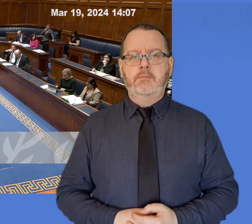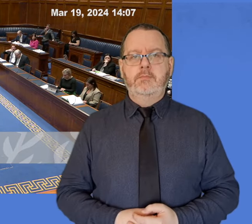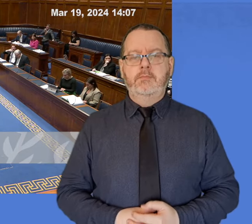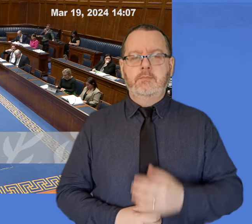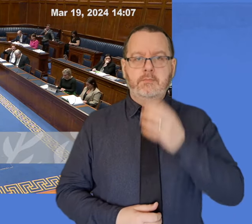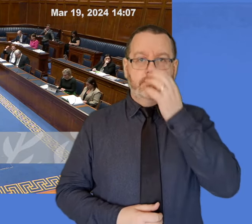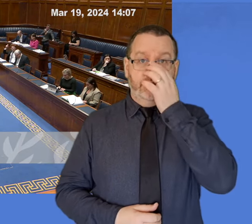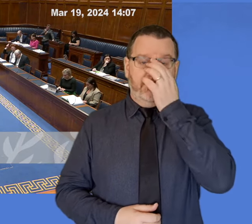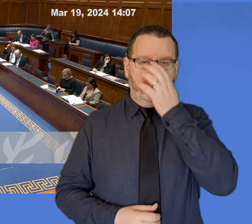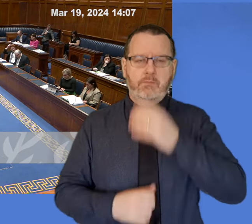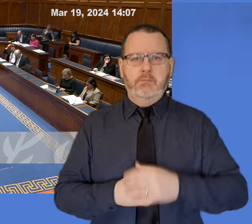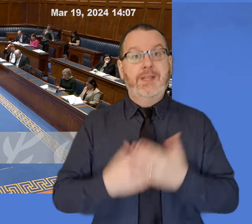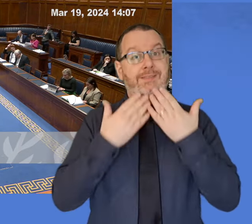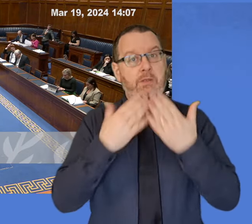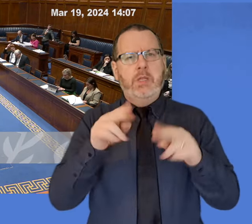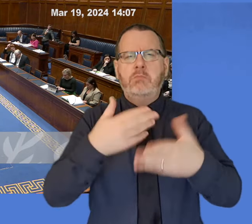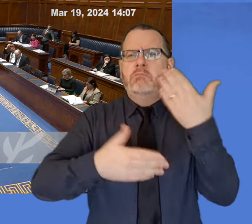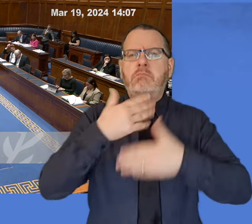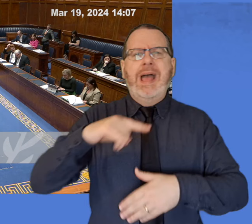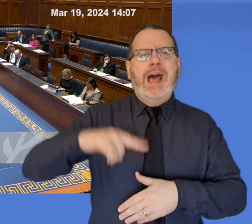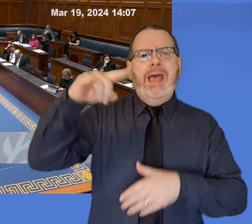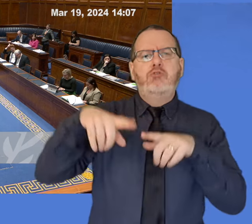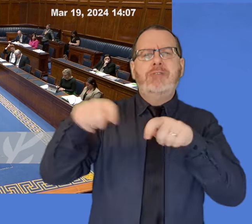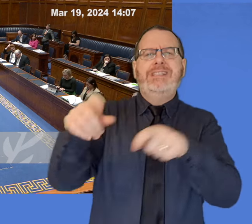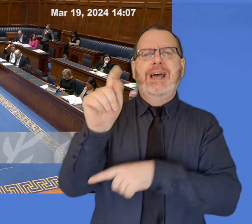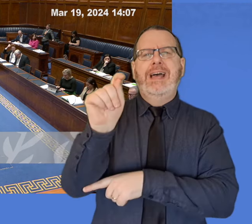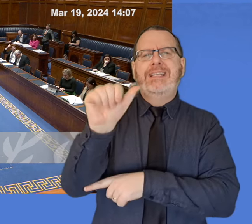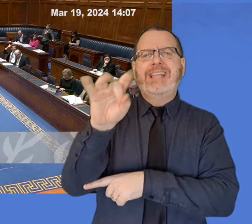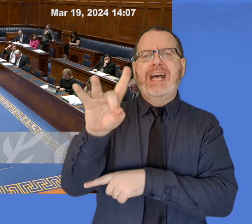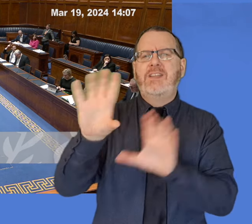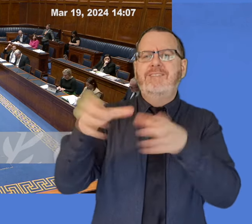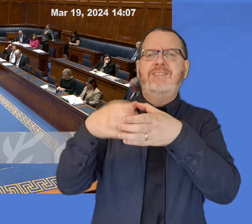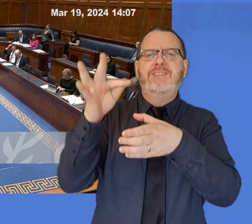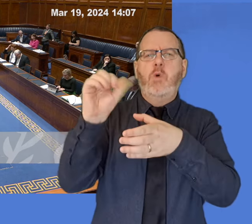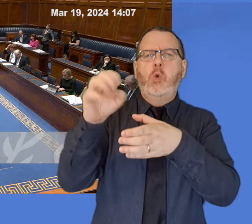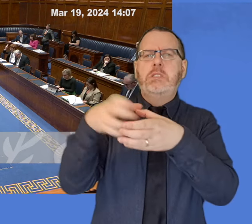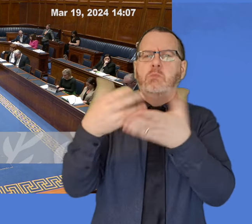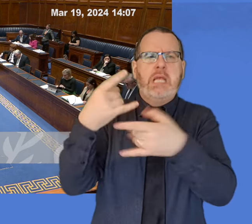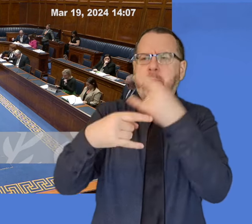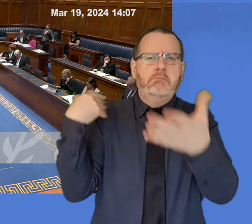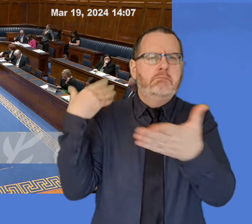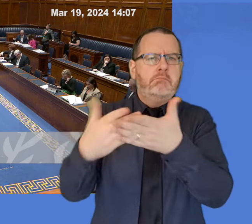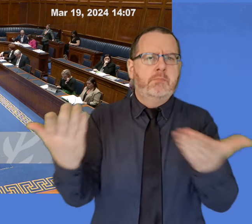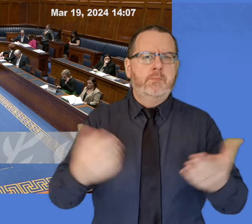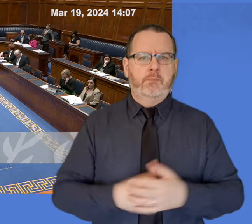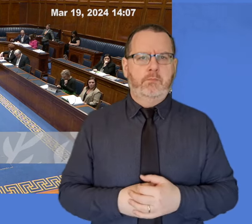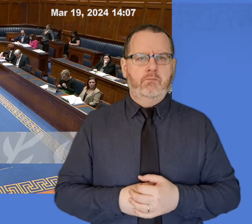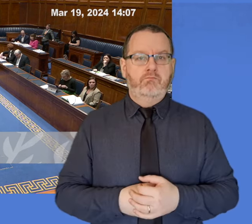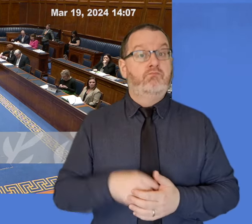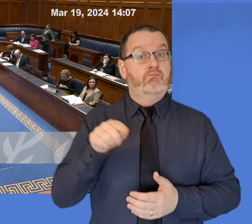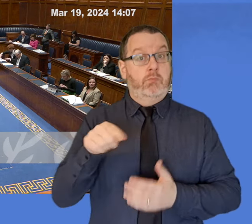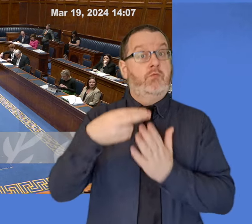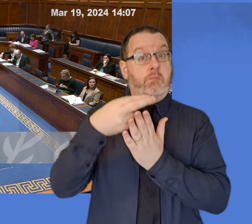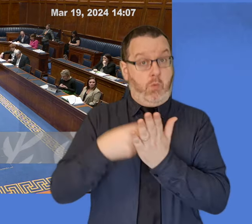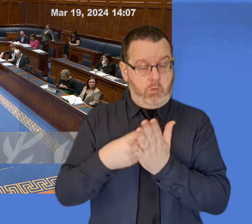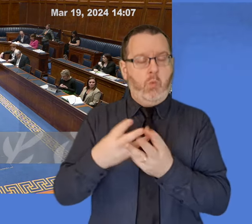Can the Minister provide an update on the High Street Task Force, please? Minister. The Task Force report delivering a